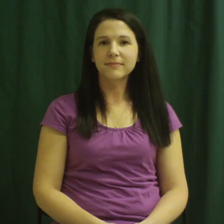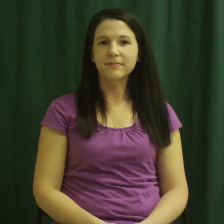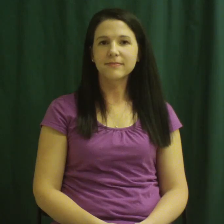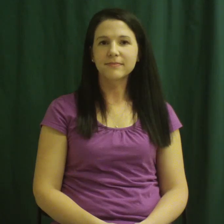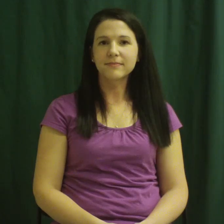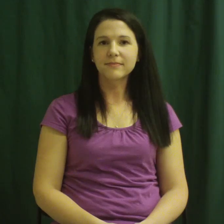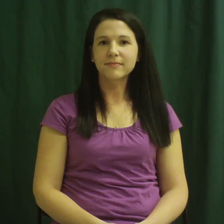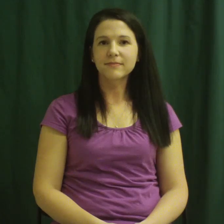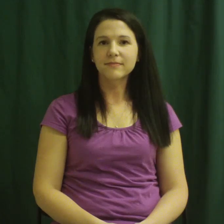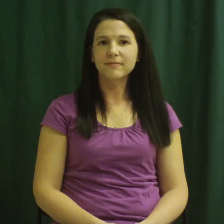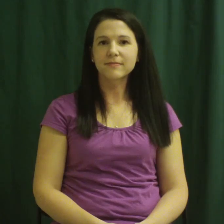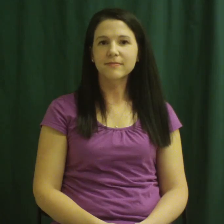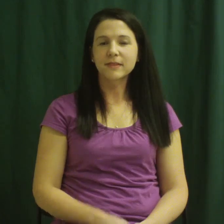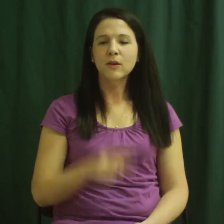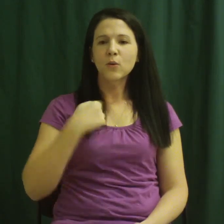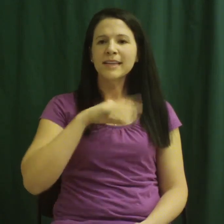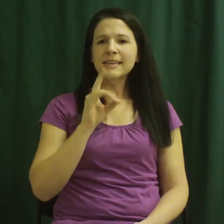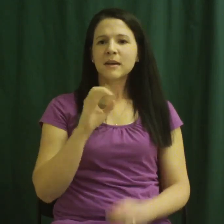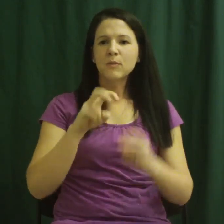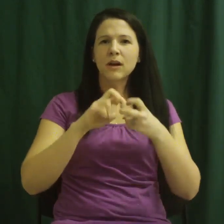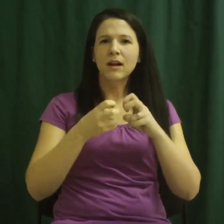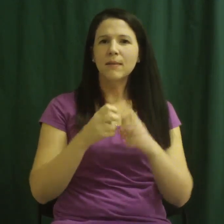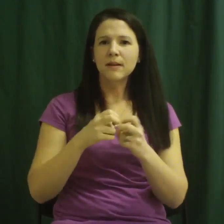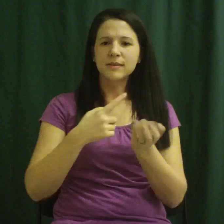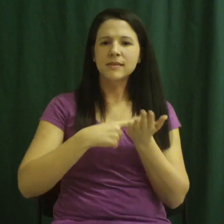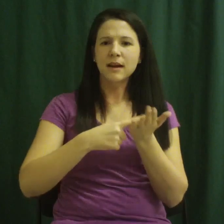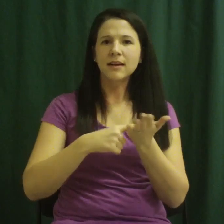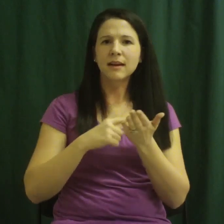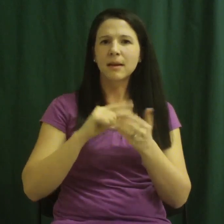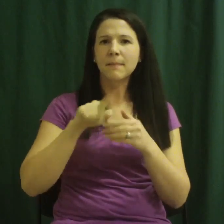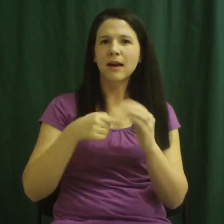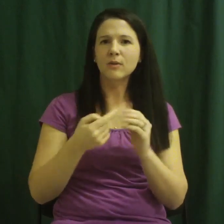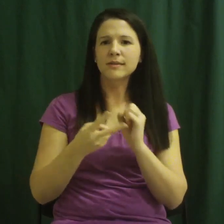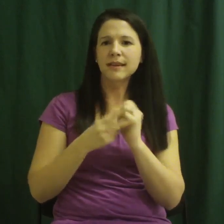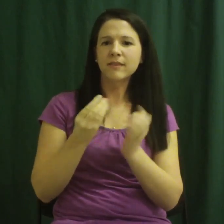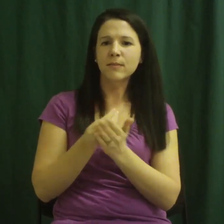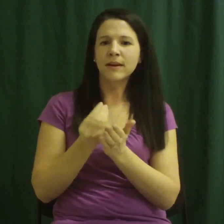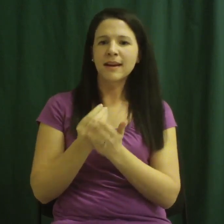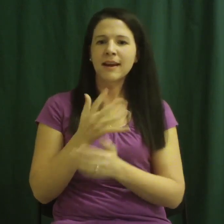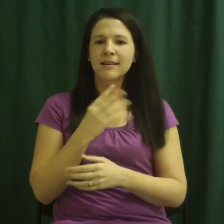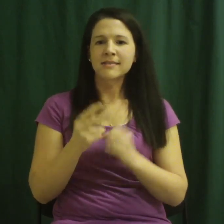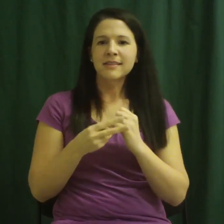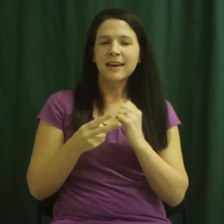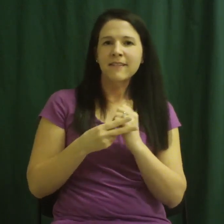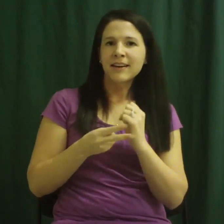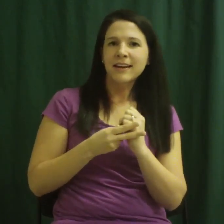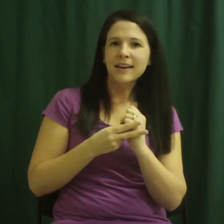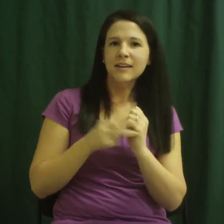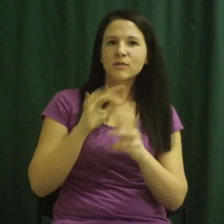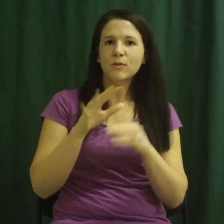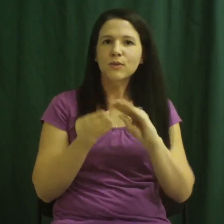Remember we did a problem talking about saving money and saving a certain amount of money on one day, a certain amount the next day.